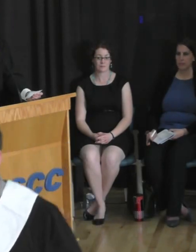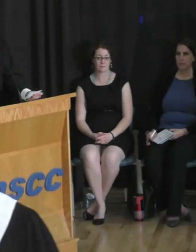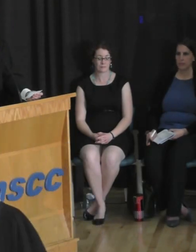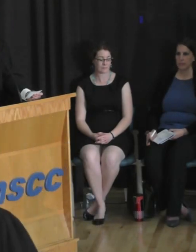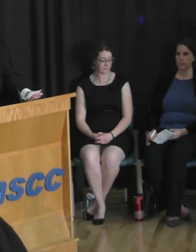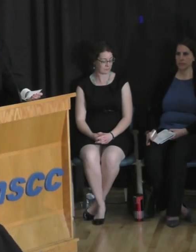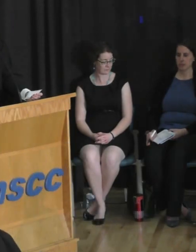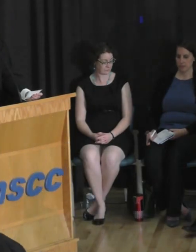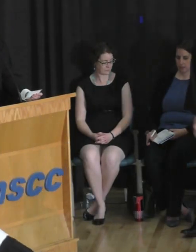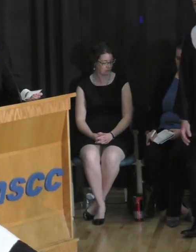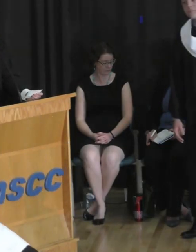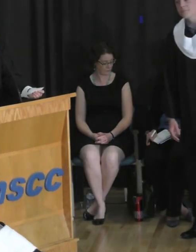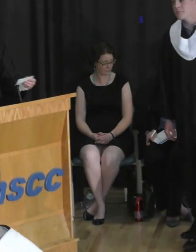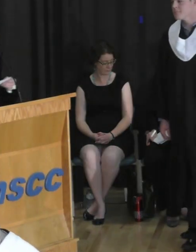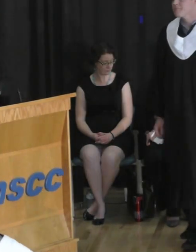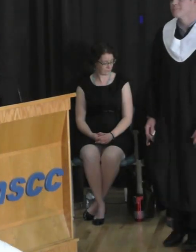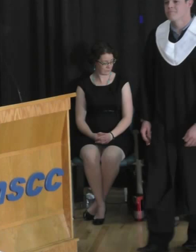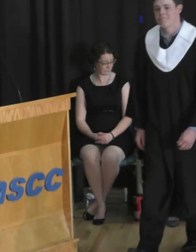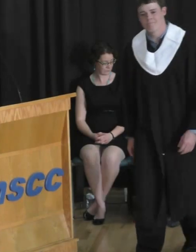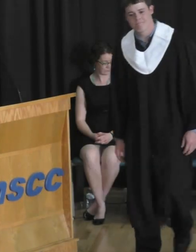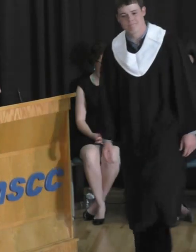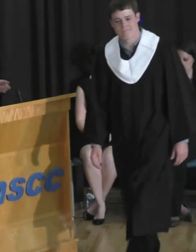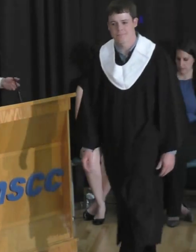Joel McClurn, honors.